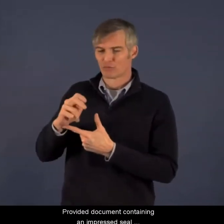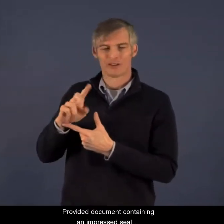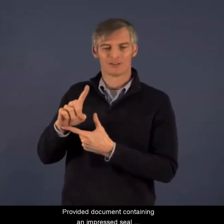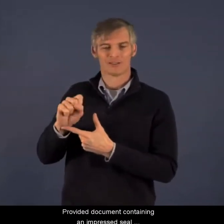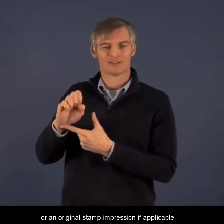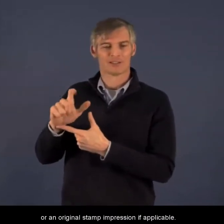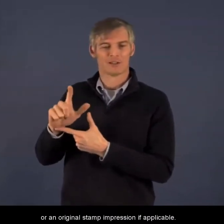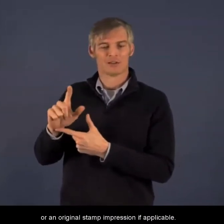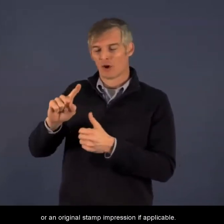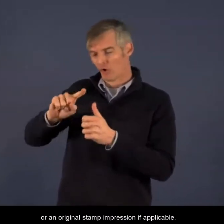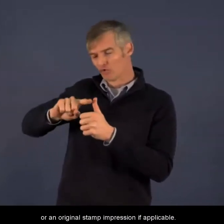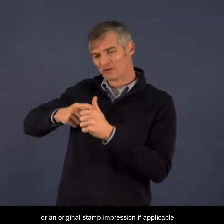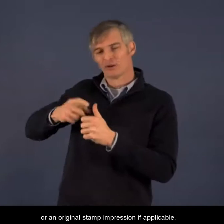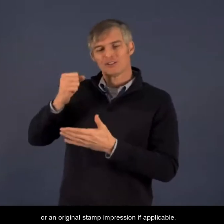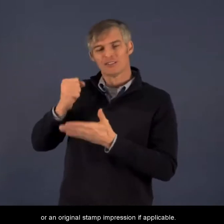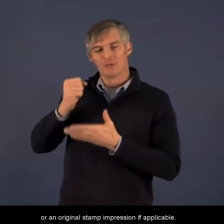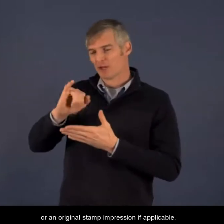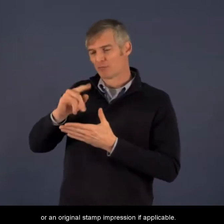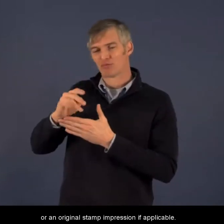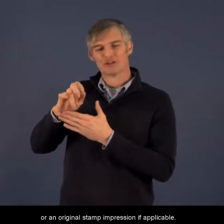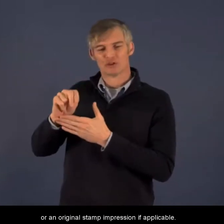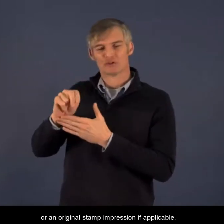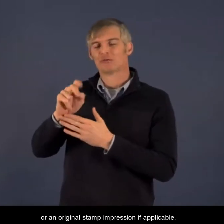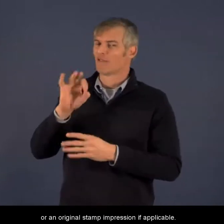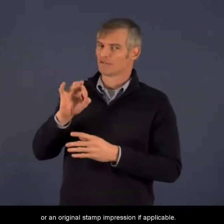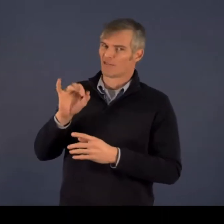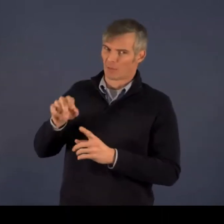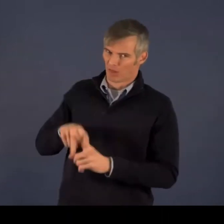seal or an original stamped impression, if applicable.